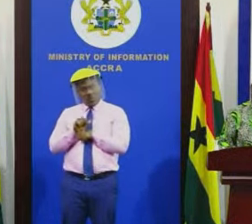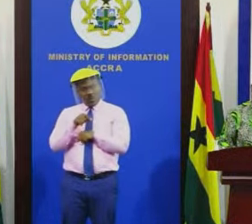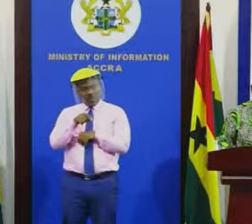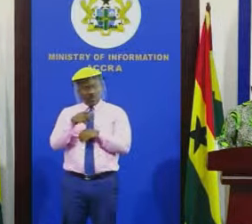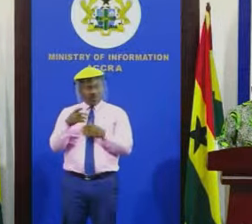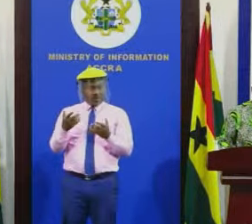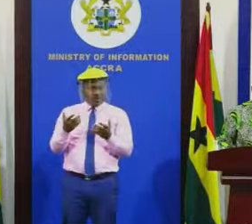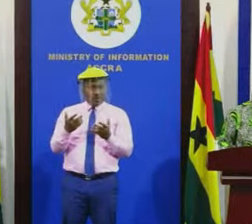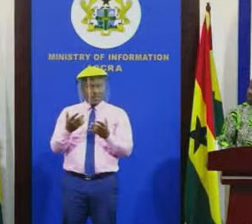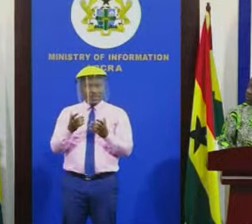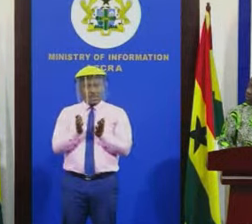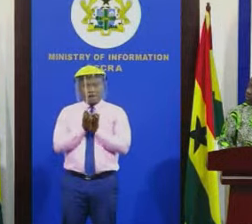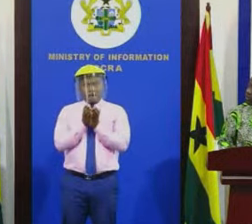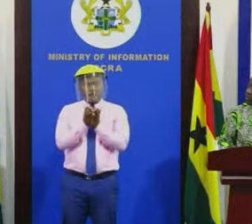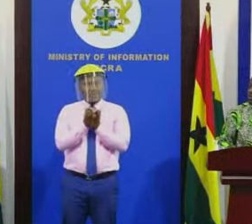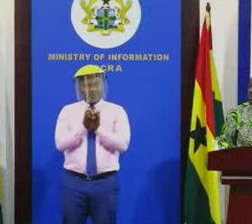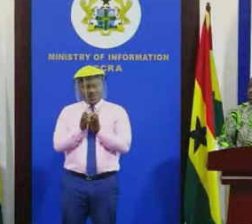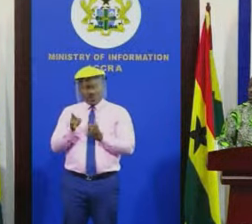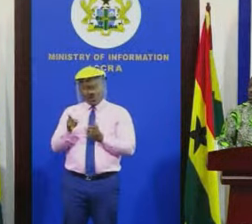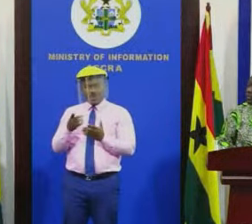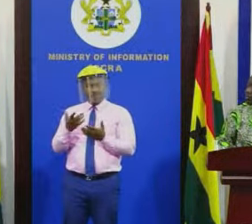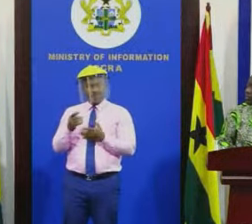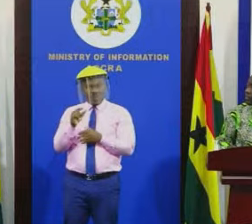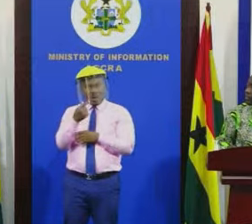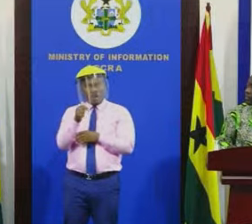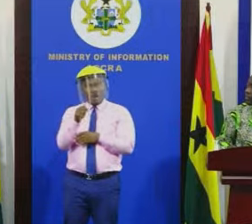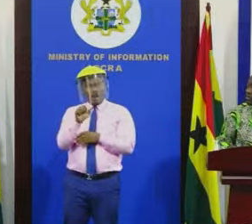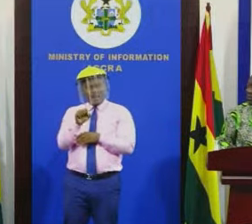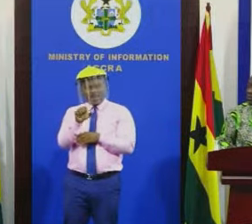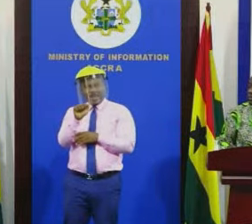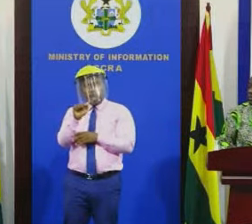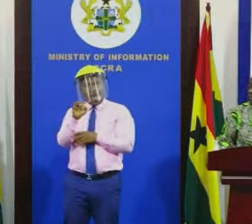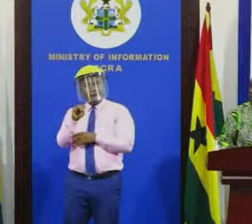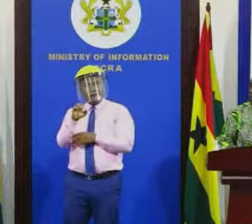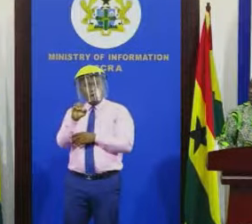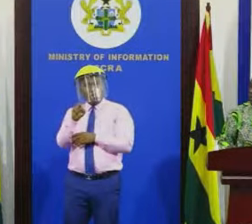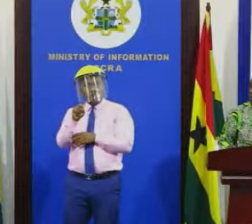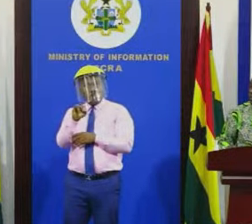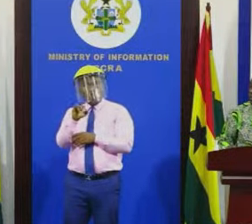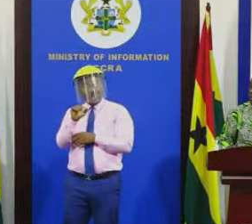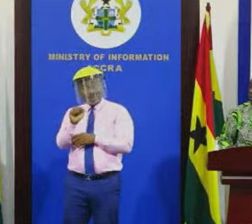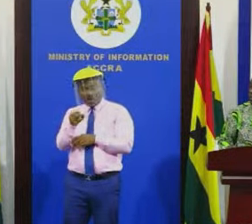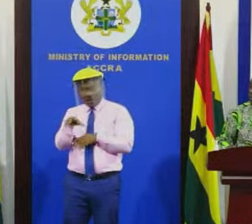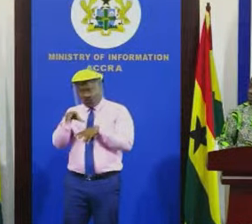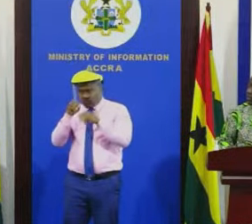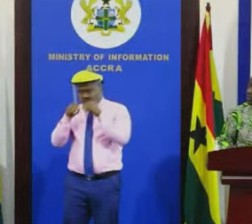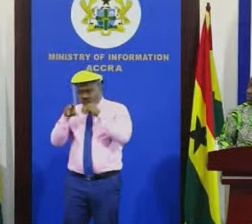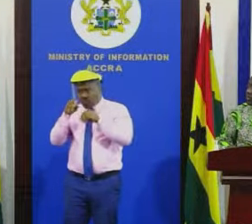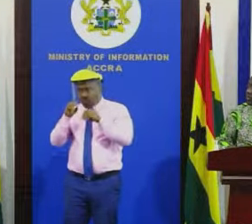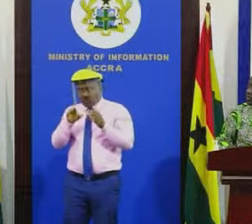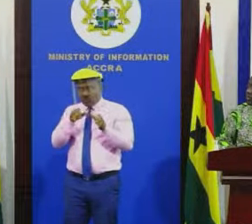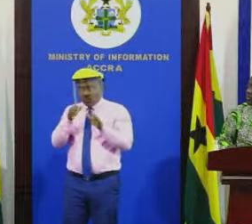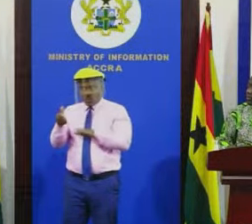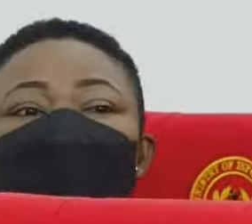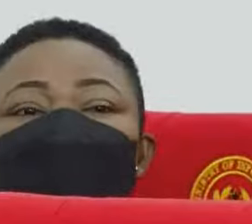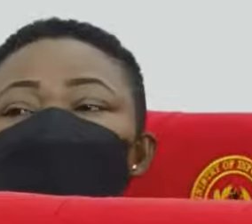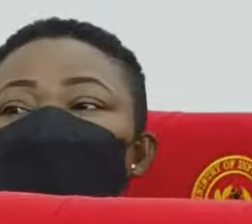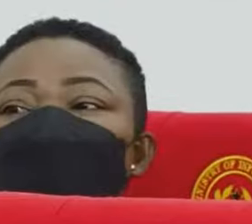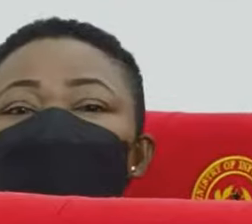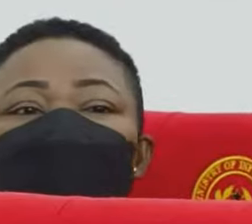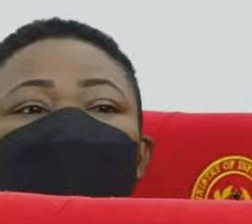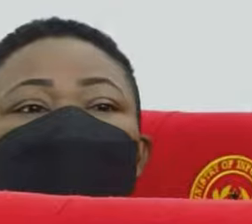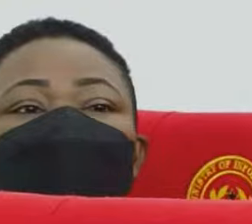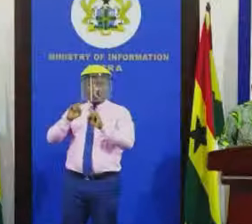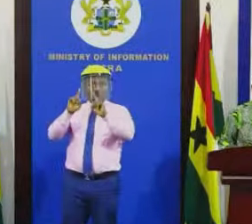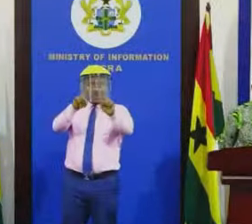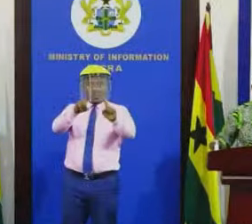inhaled gas, we have the officer specifically in charge of that here. So Naval Captain Ankama, if you could address